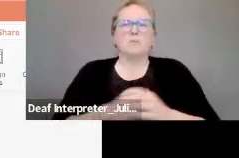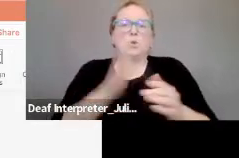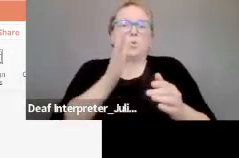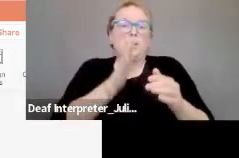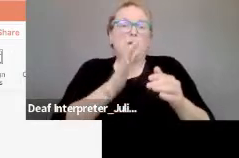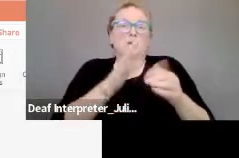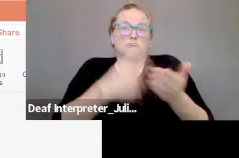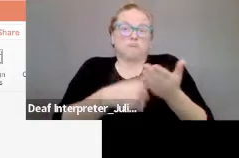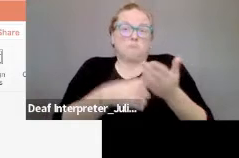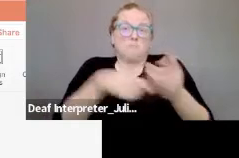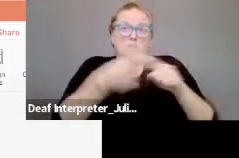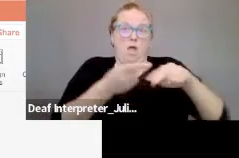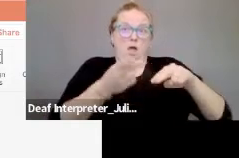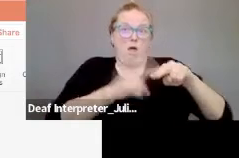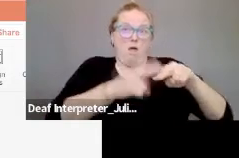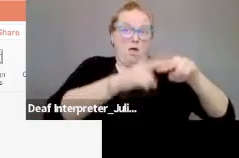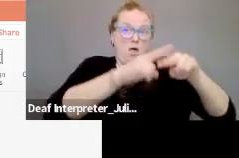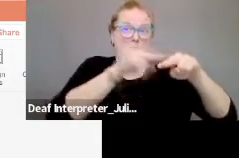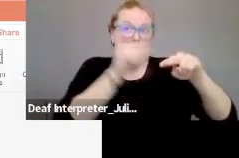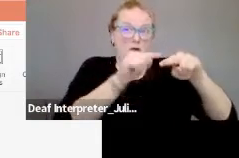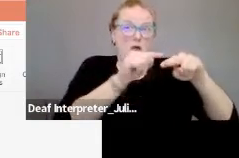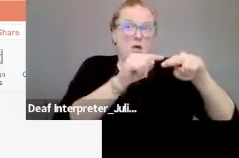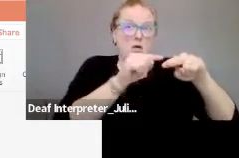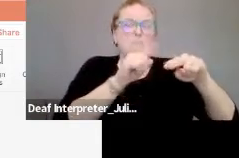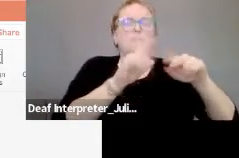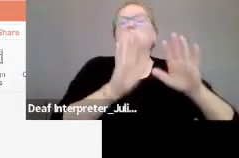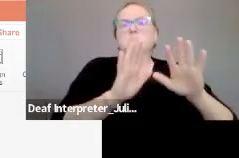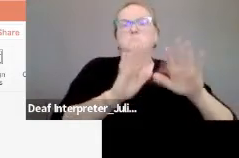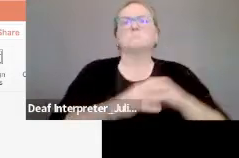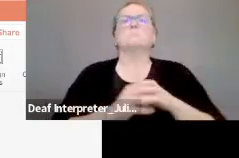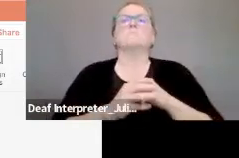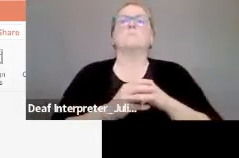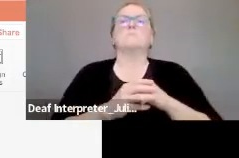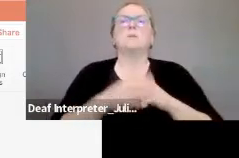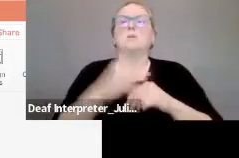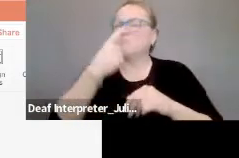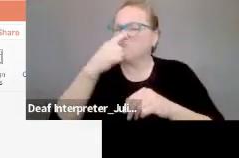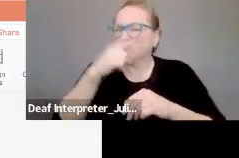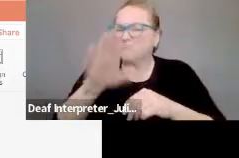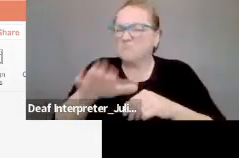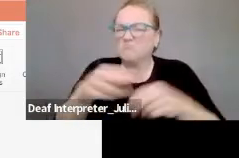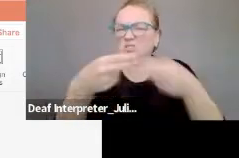we have, can we get to the next slide? I'm not seeing it.